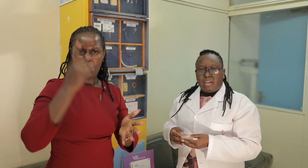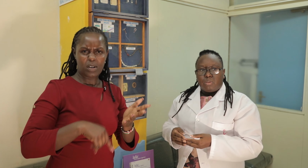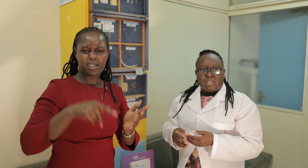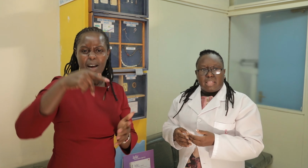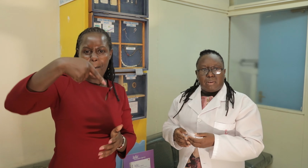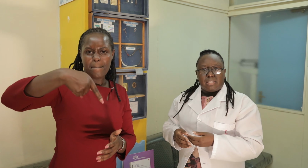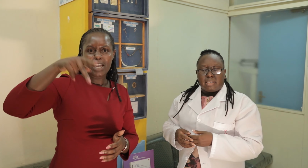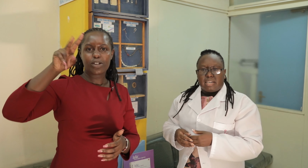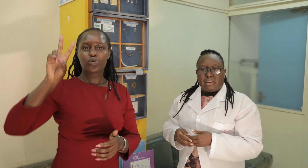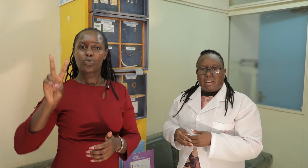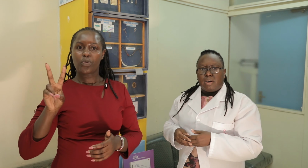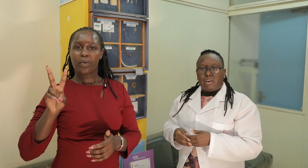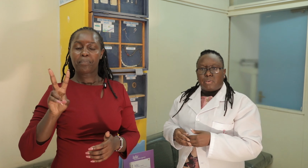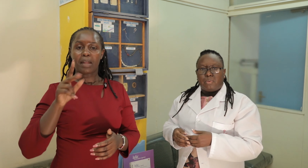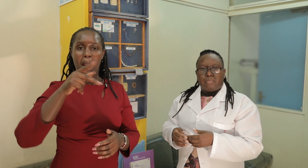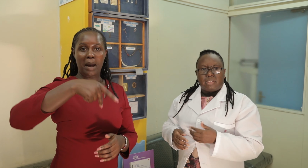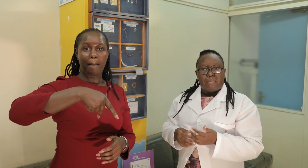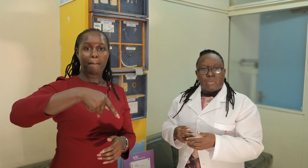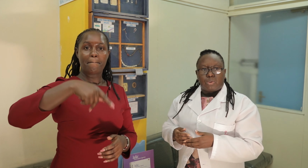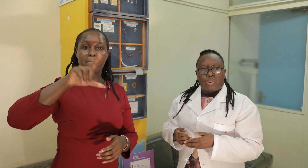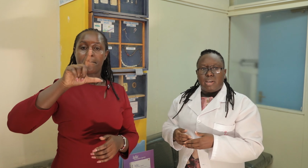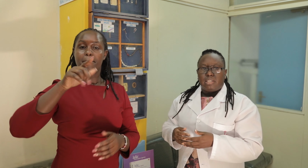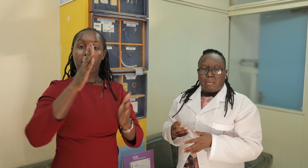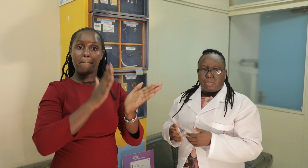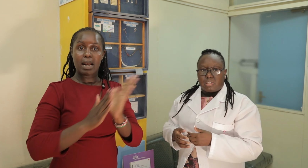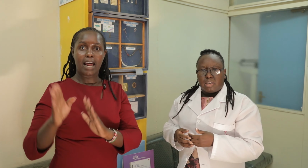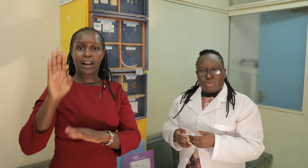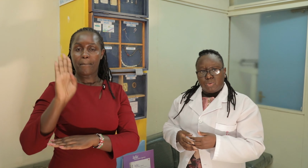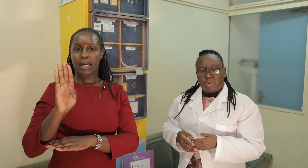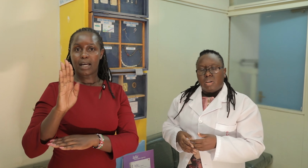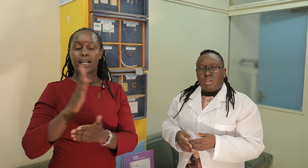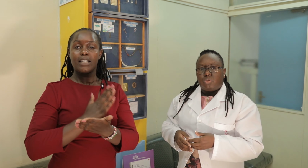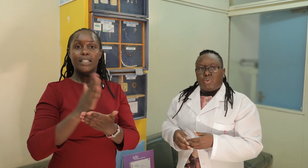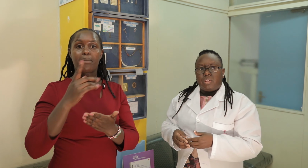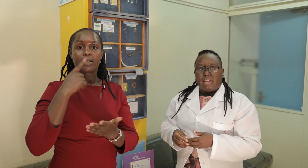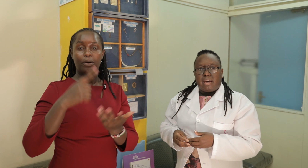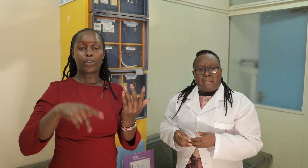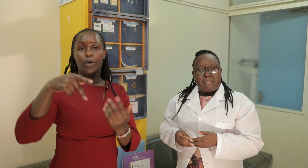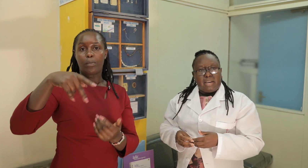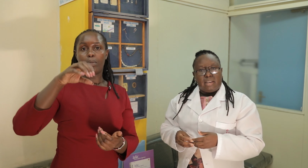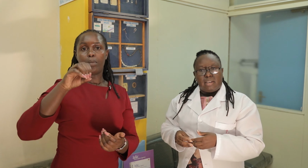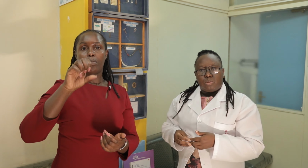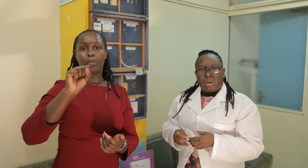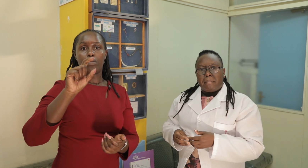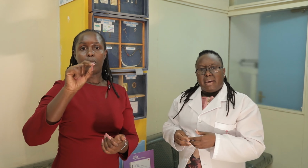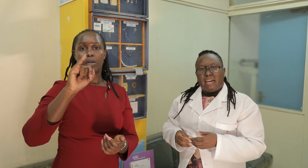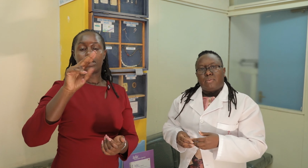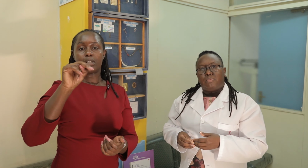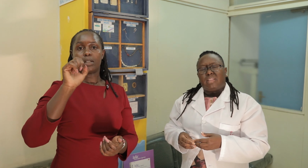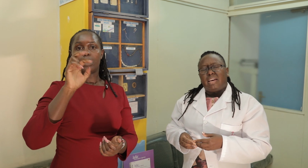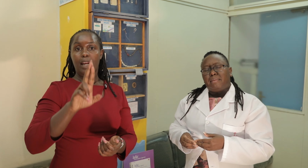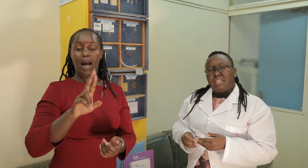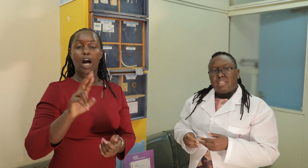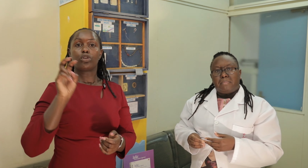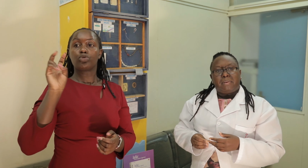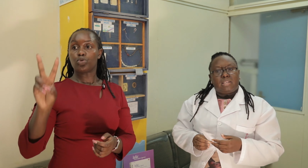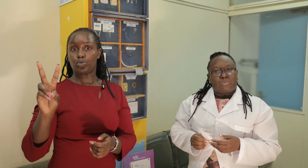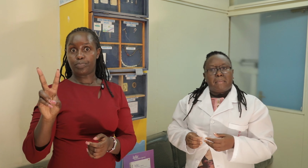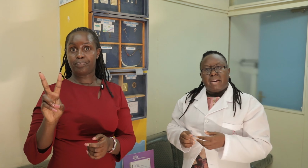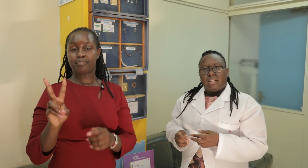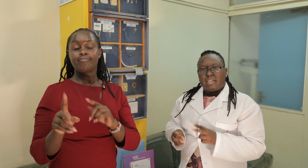Plan B. Those are the ones that are in, some also call it the postnatal. So the pill is whereby, the